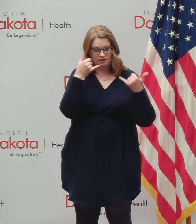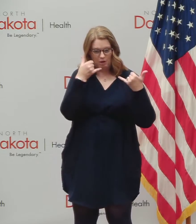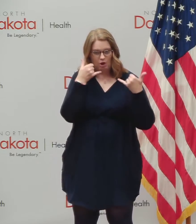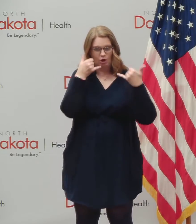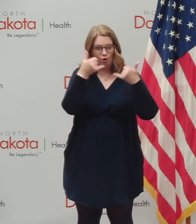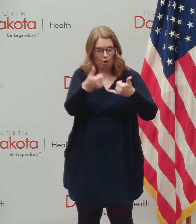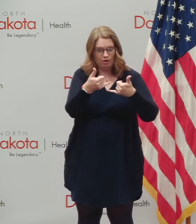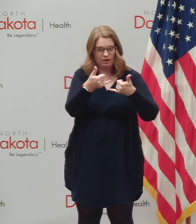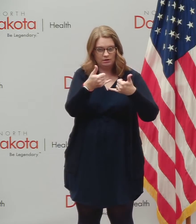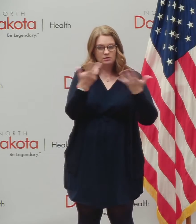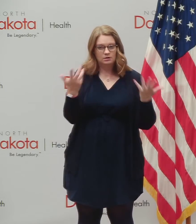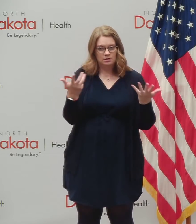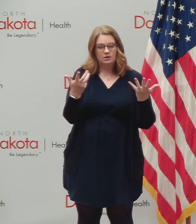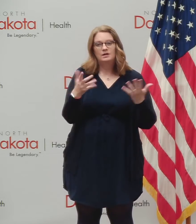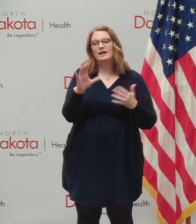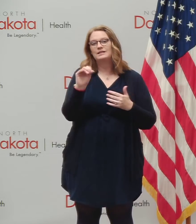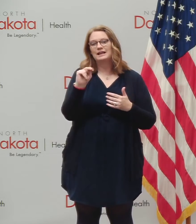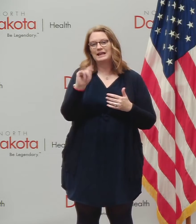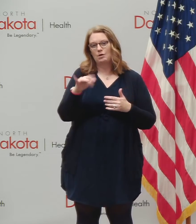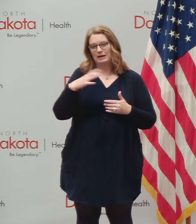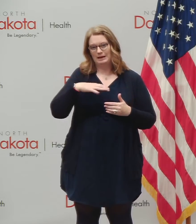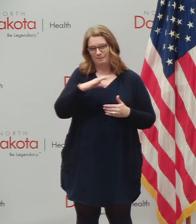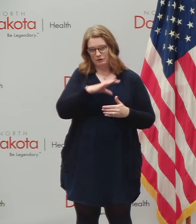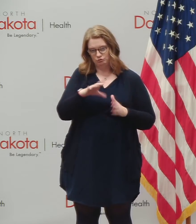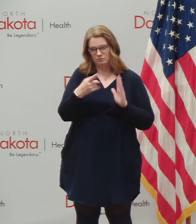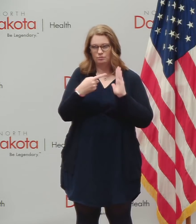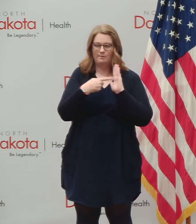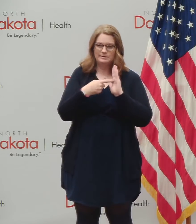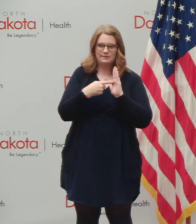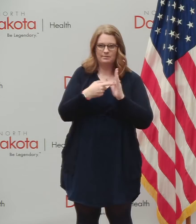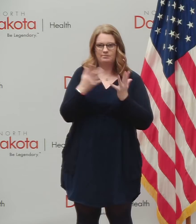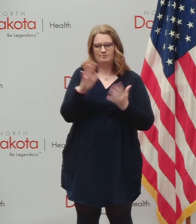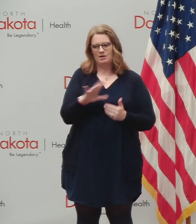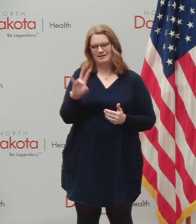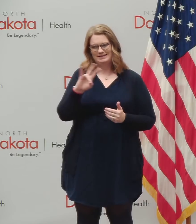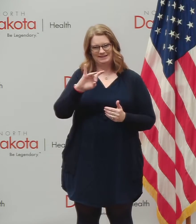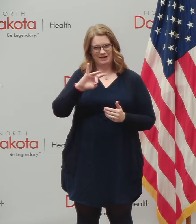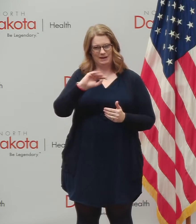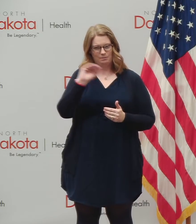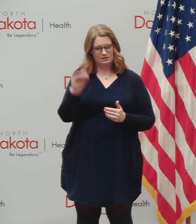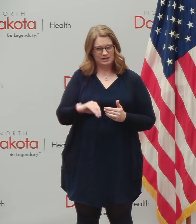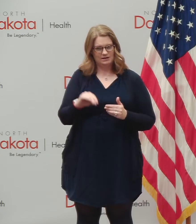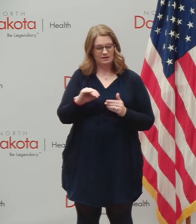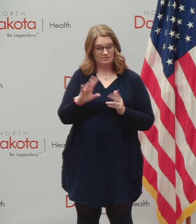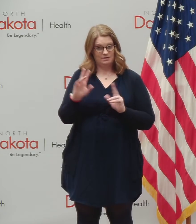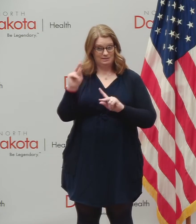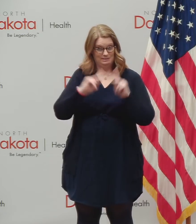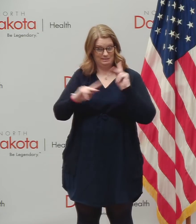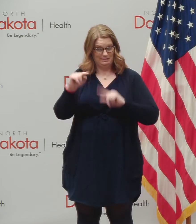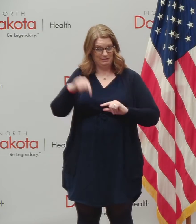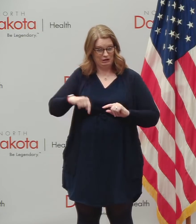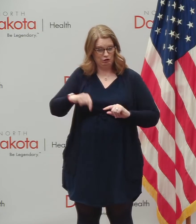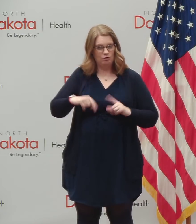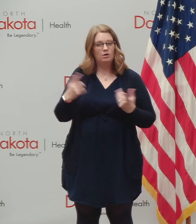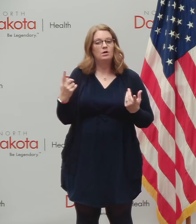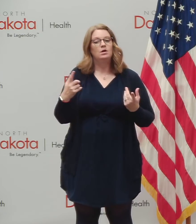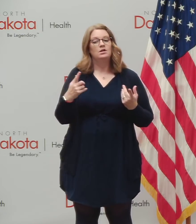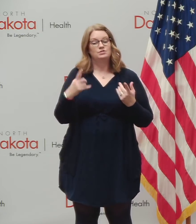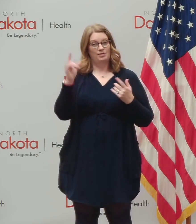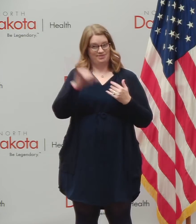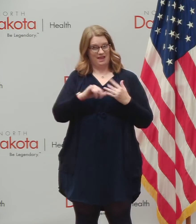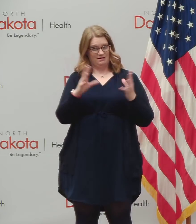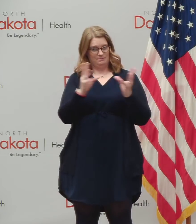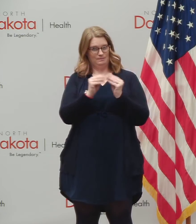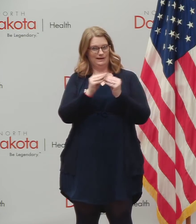the mayors and county commissioners that represent about 78% of the state's population, we know that there